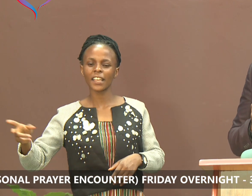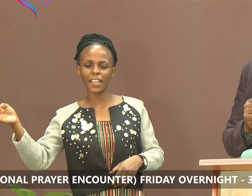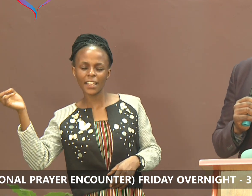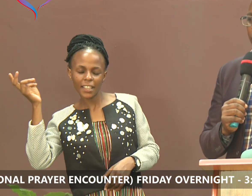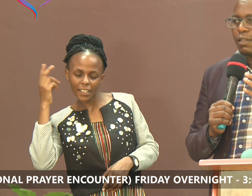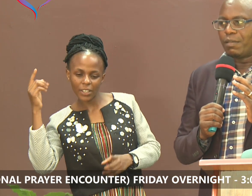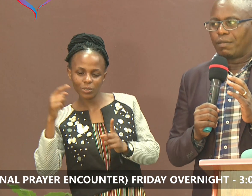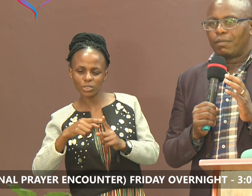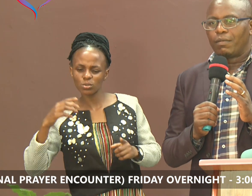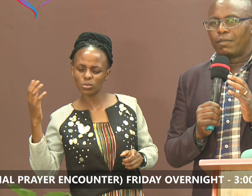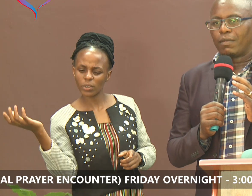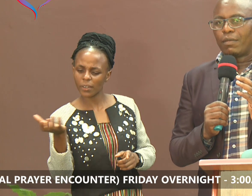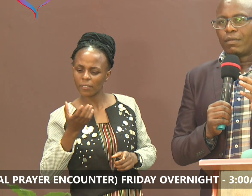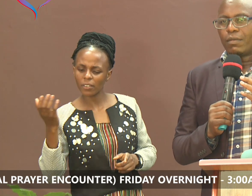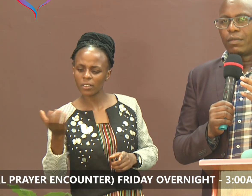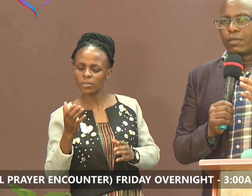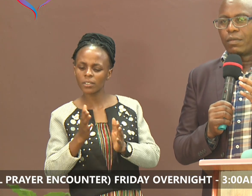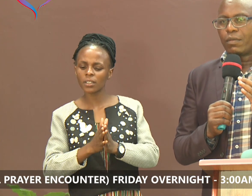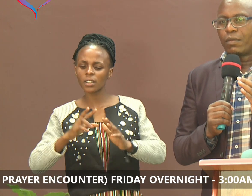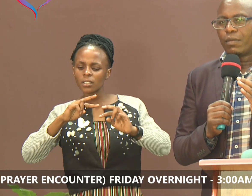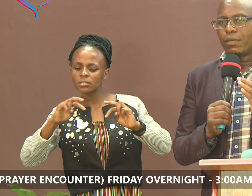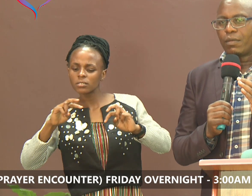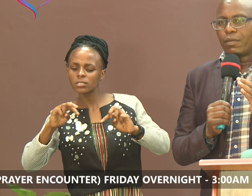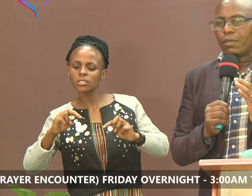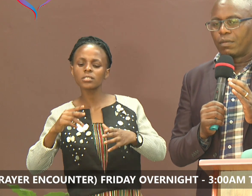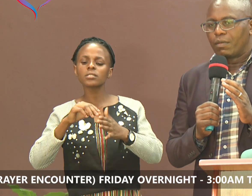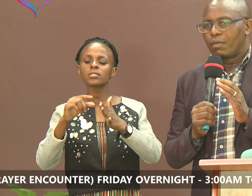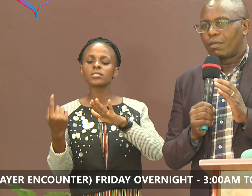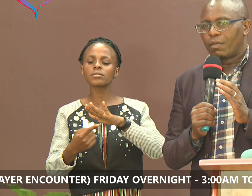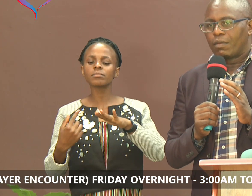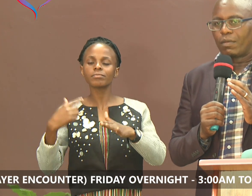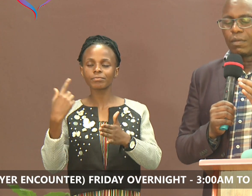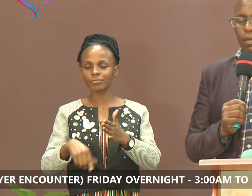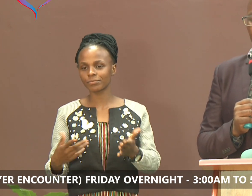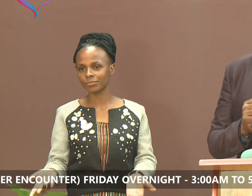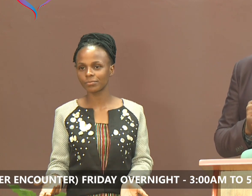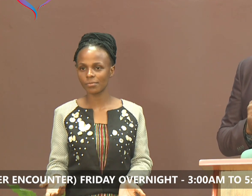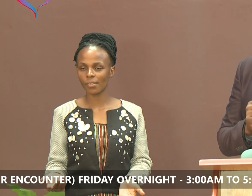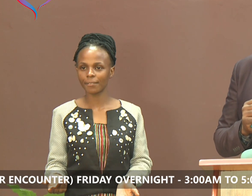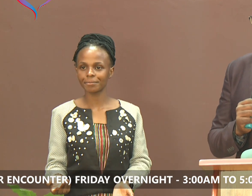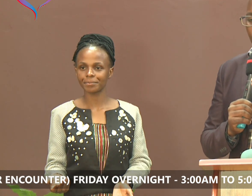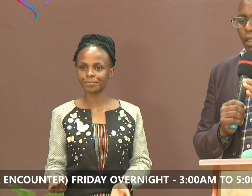analyze. Kuno kuba kuwuliriza n'opimapima n'ofumitiza mu bino by'owuliriza.